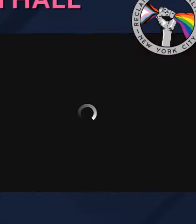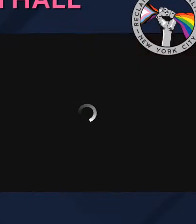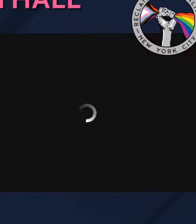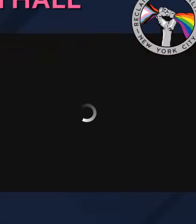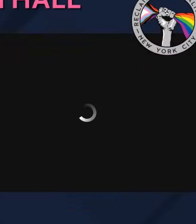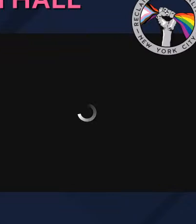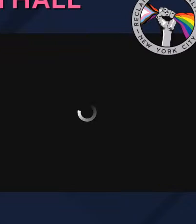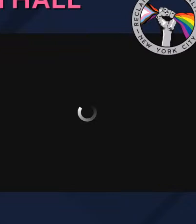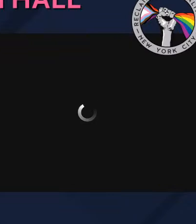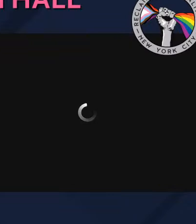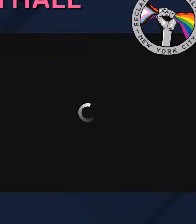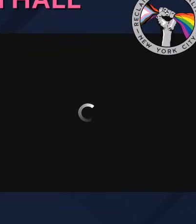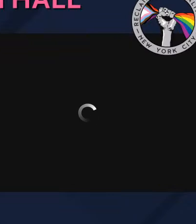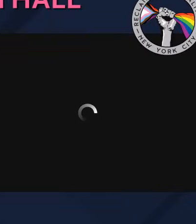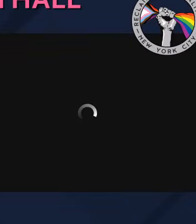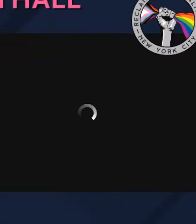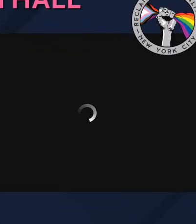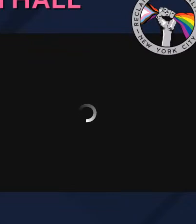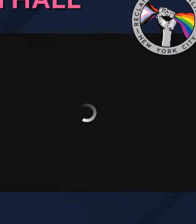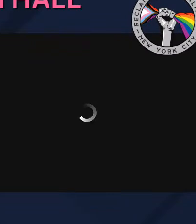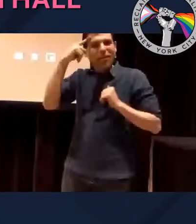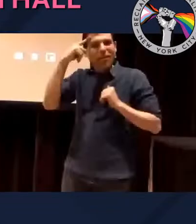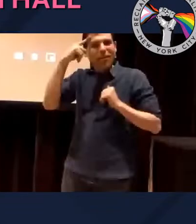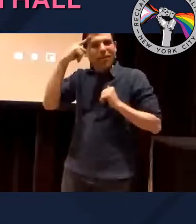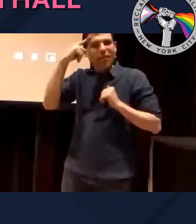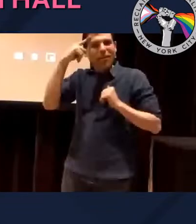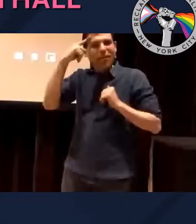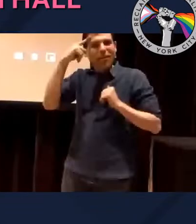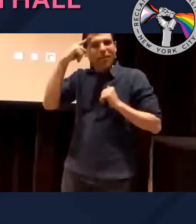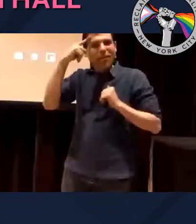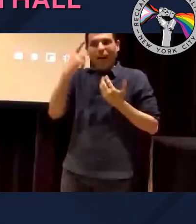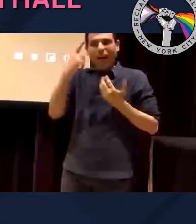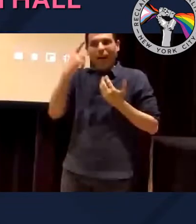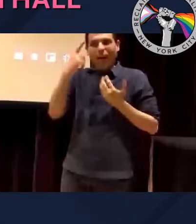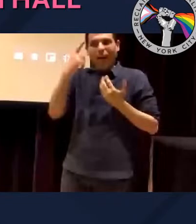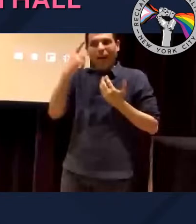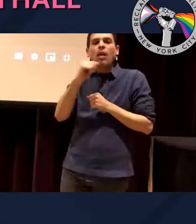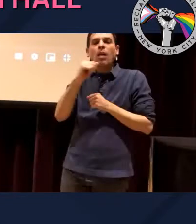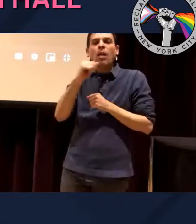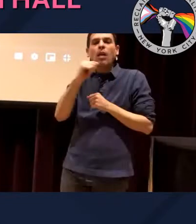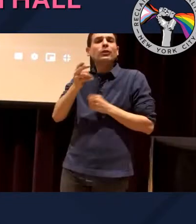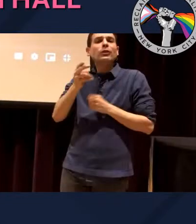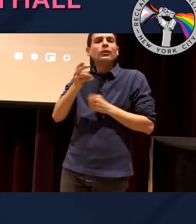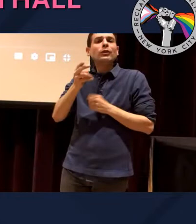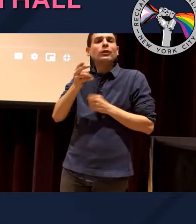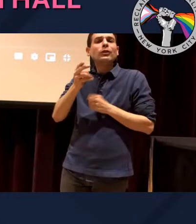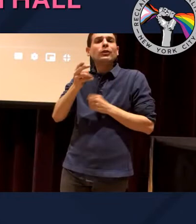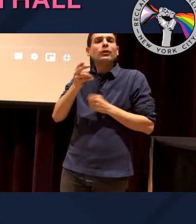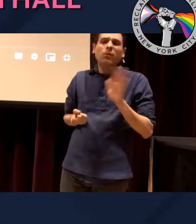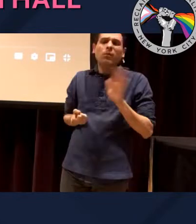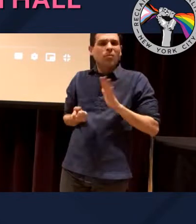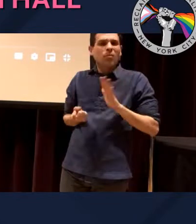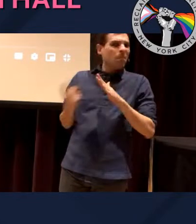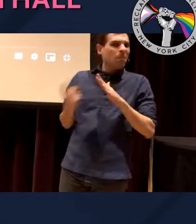understand we're not just history, we're still making it.